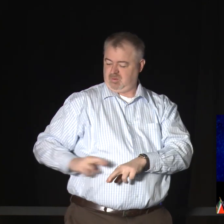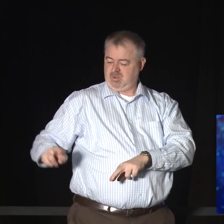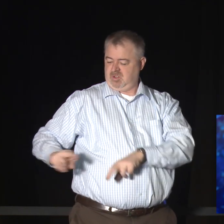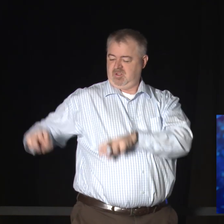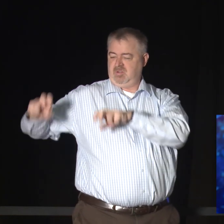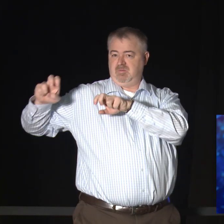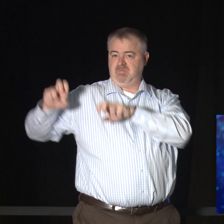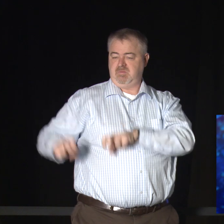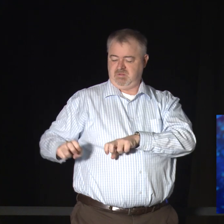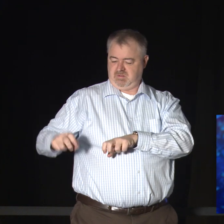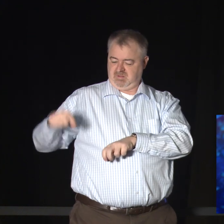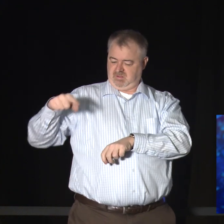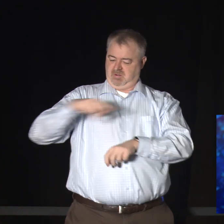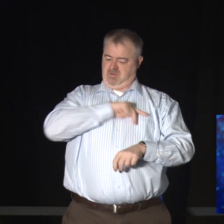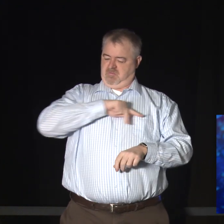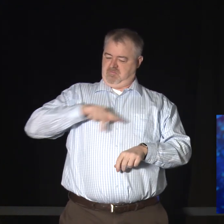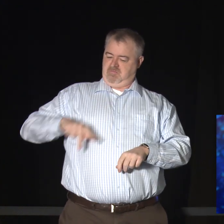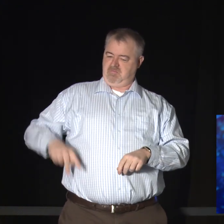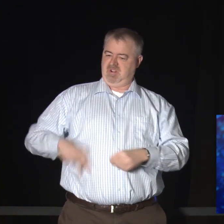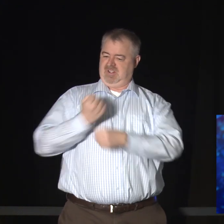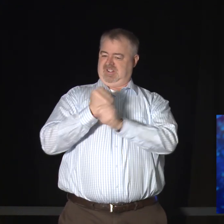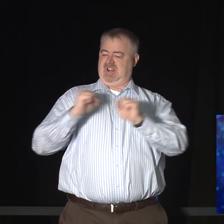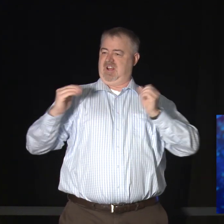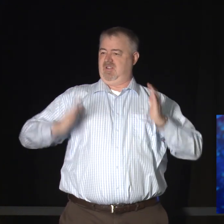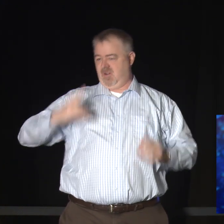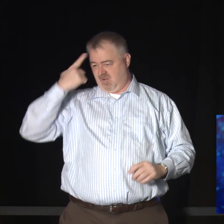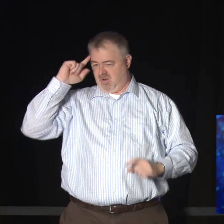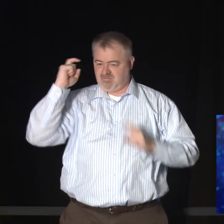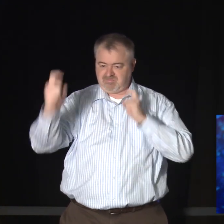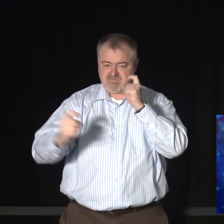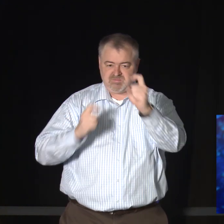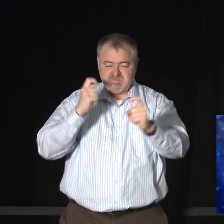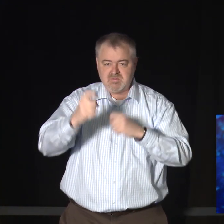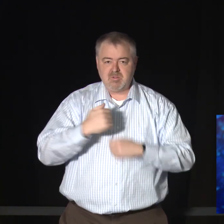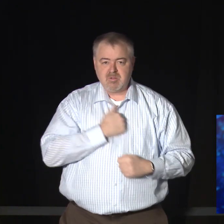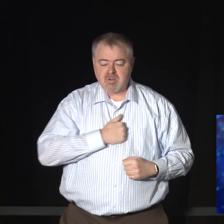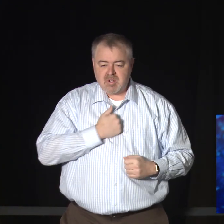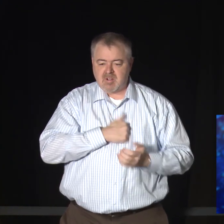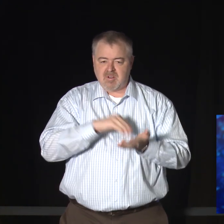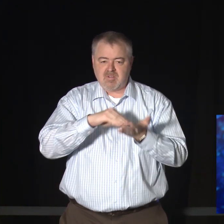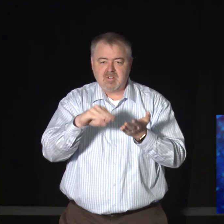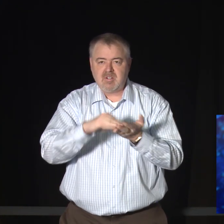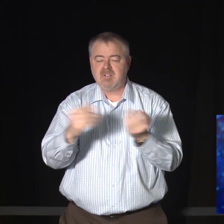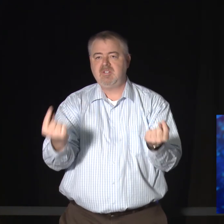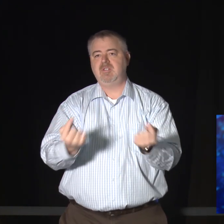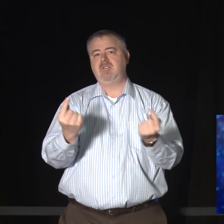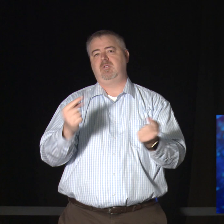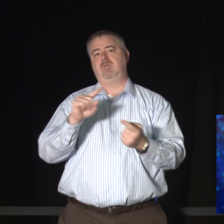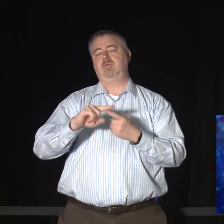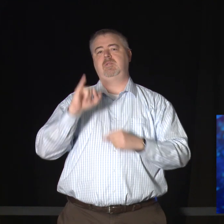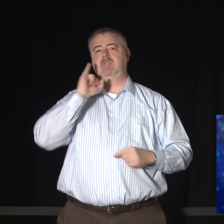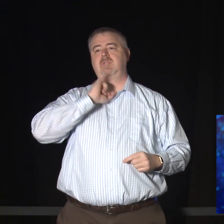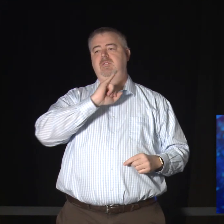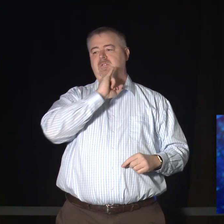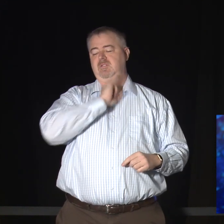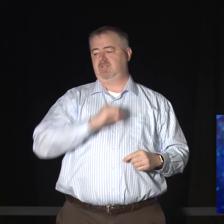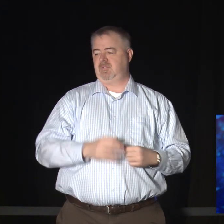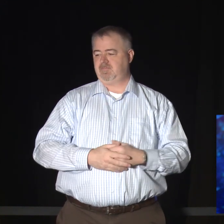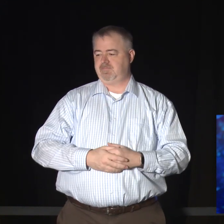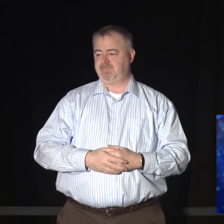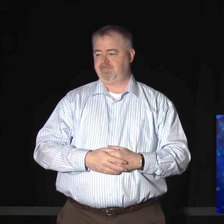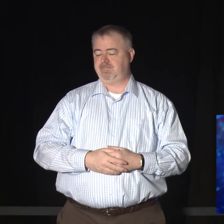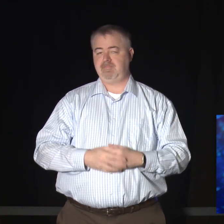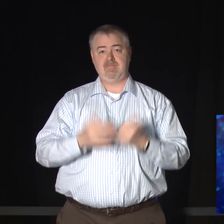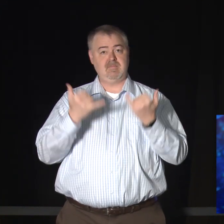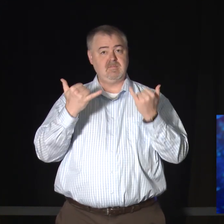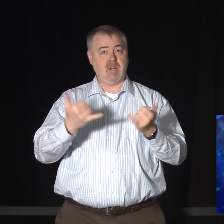be Prince and Savior, to give repentance to Israel and forgiveness of sins." As we begin our morning